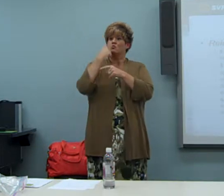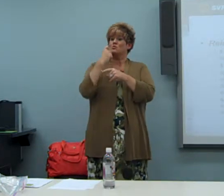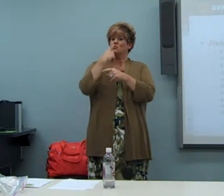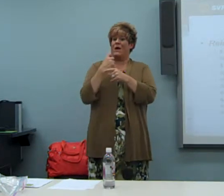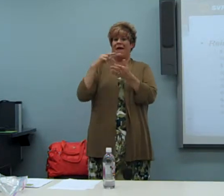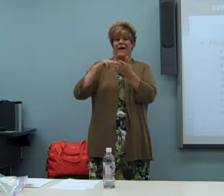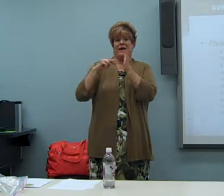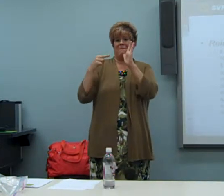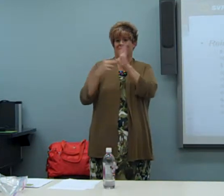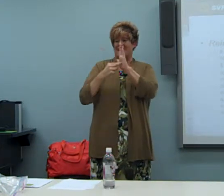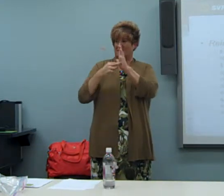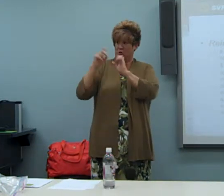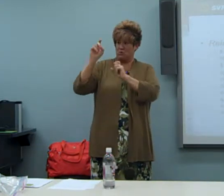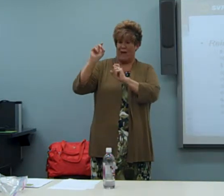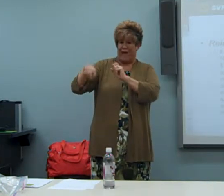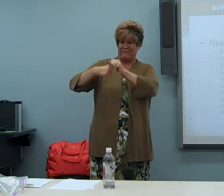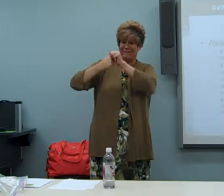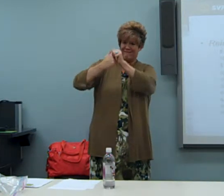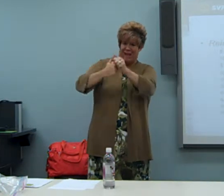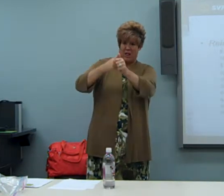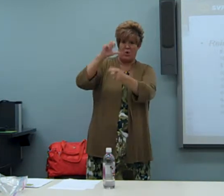Green and yellow just lets the interpreters know that,